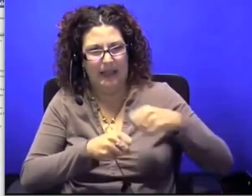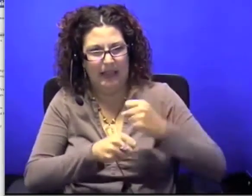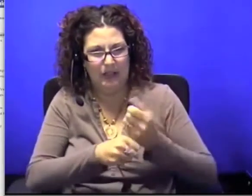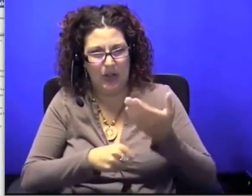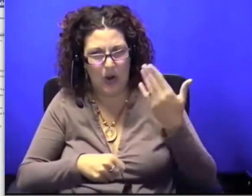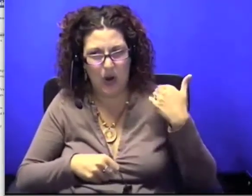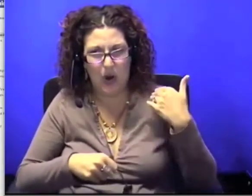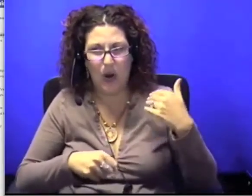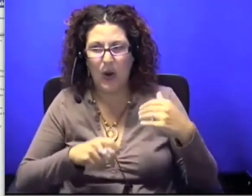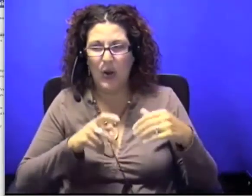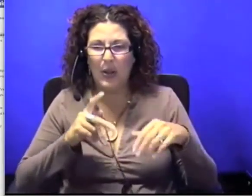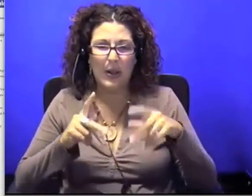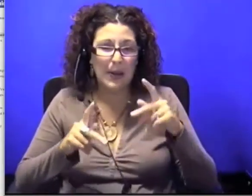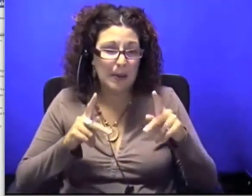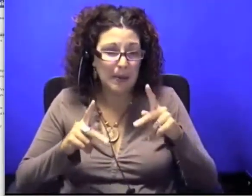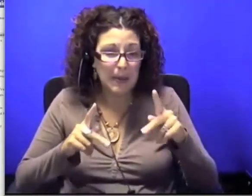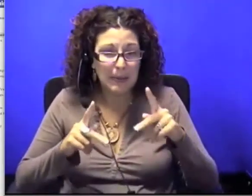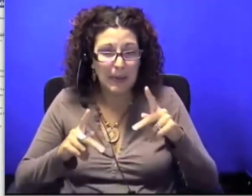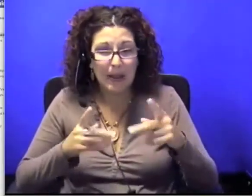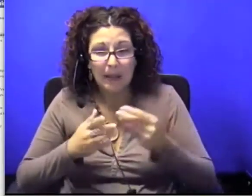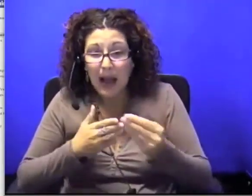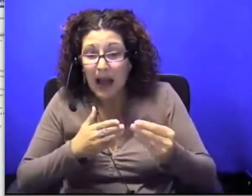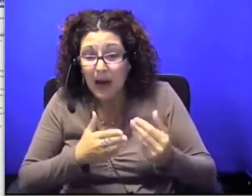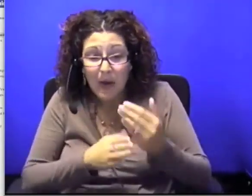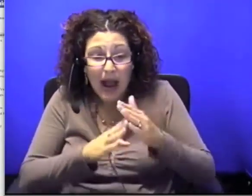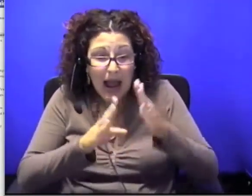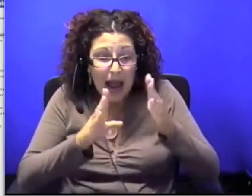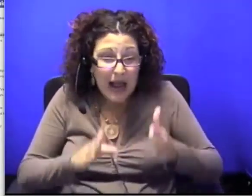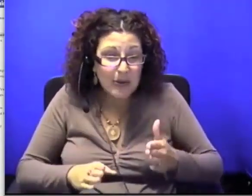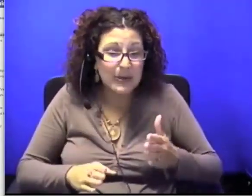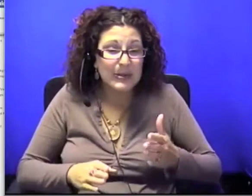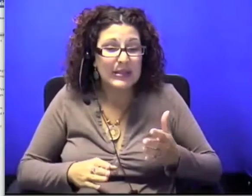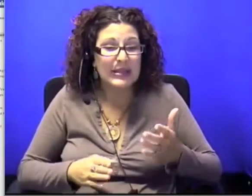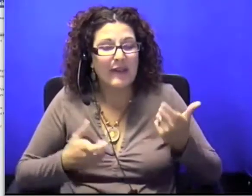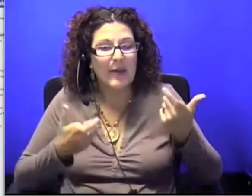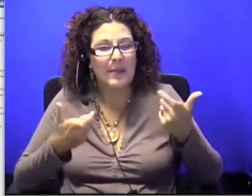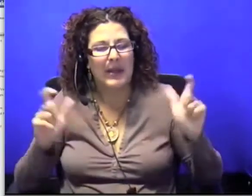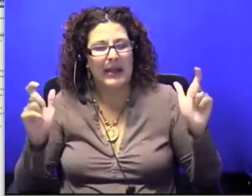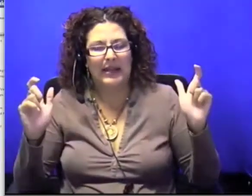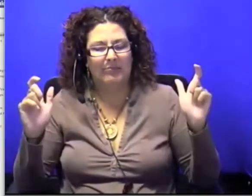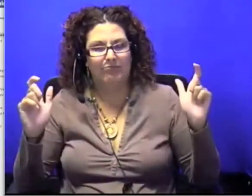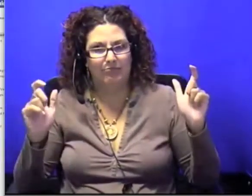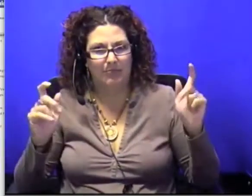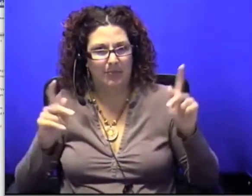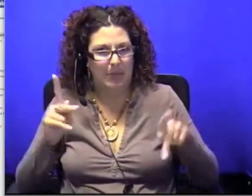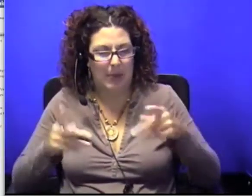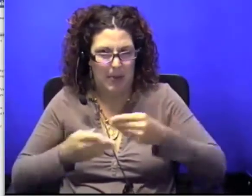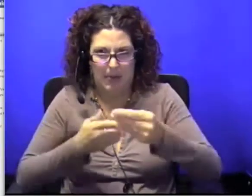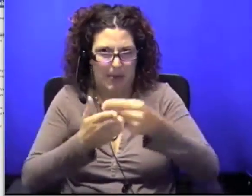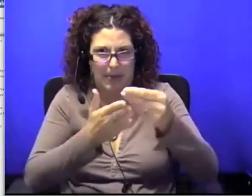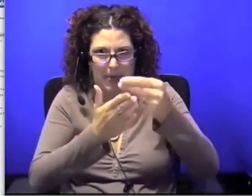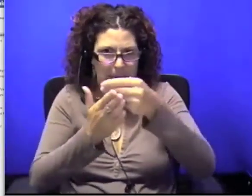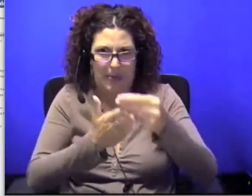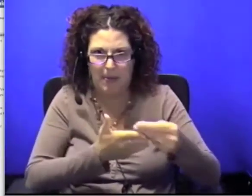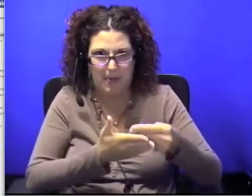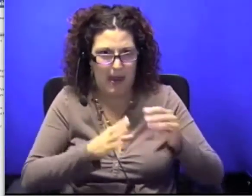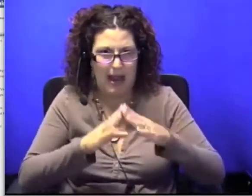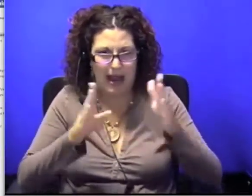and it was, the baby boomers are leaving the nest and they're coming out, they're buying new houses, blah, blah, blah. And you have this big, robust boom. And so many